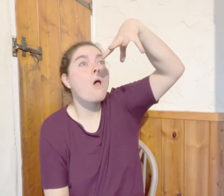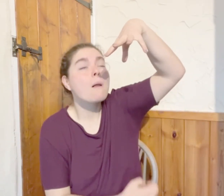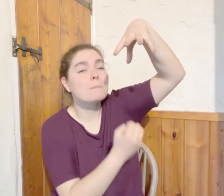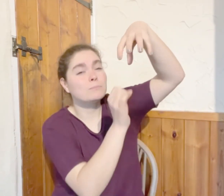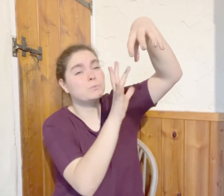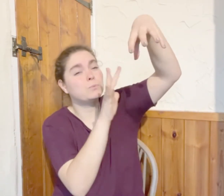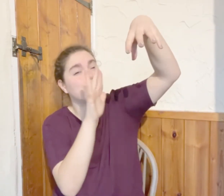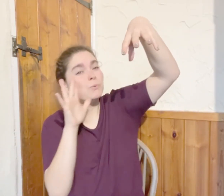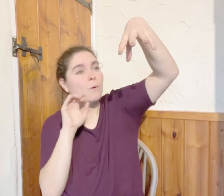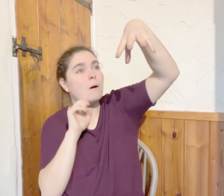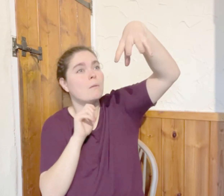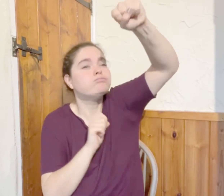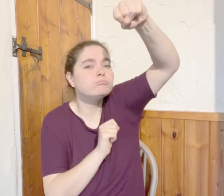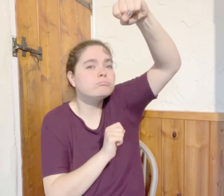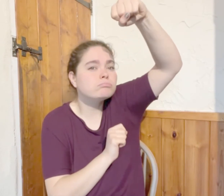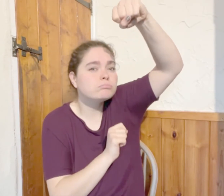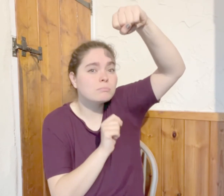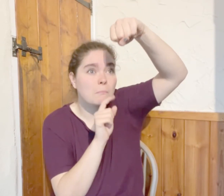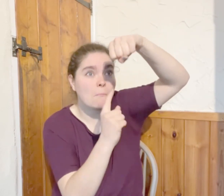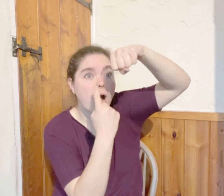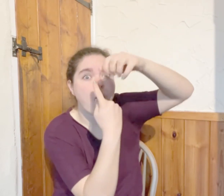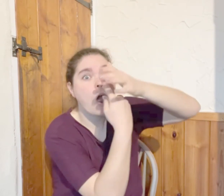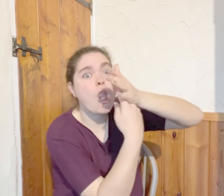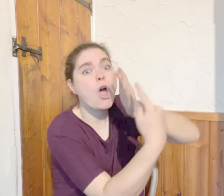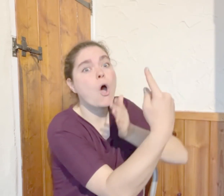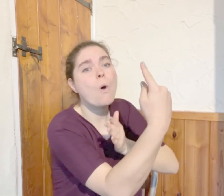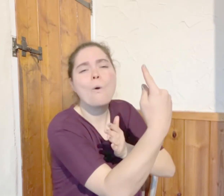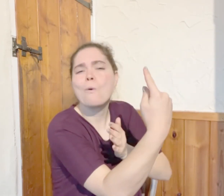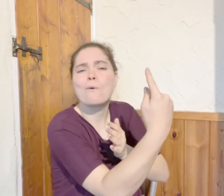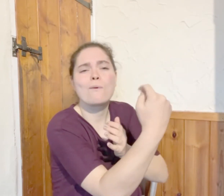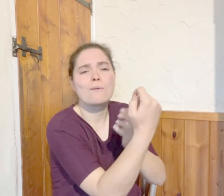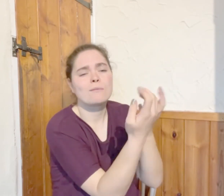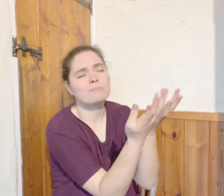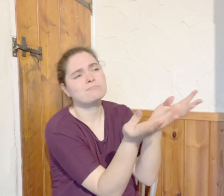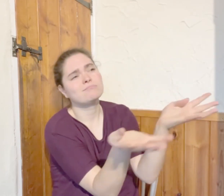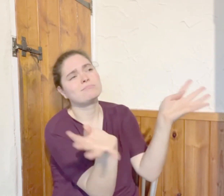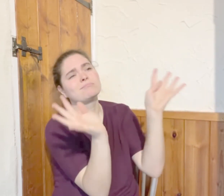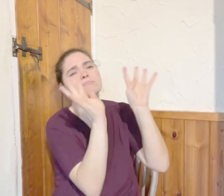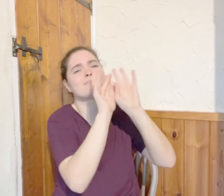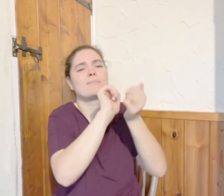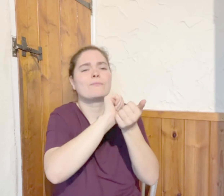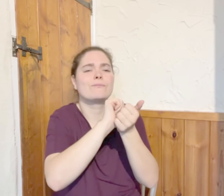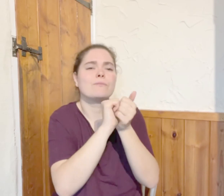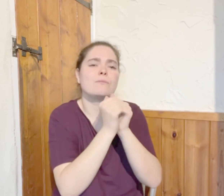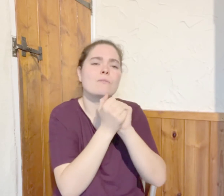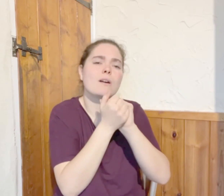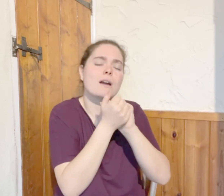A light bulb, once shone, will always come to an end, but it will never be alone. It will always